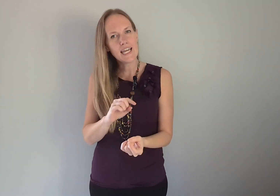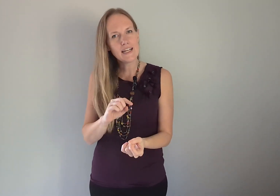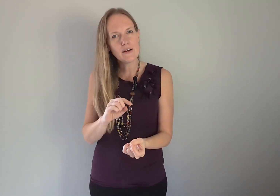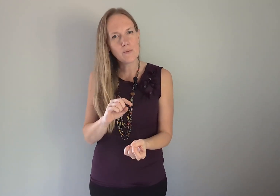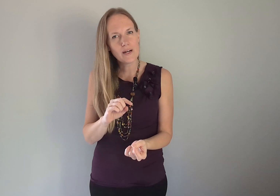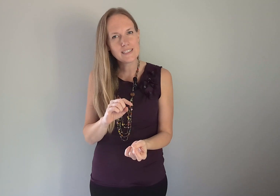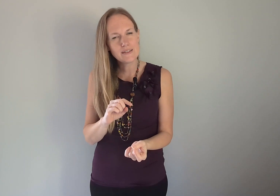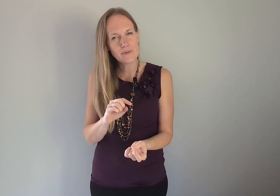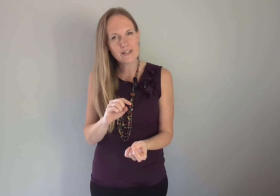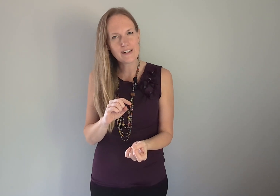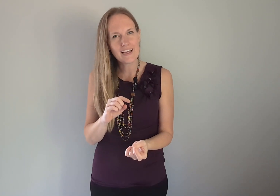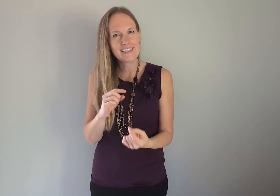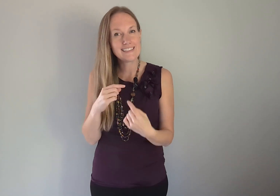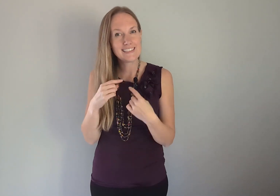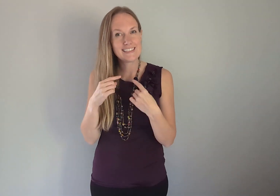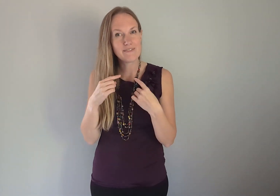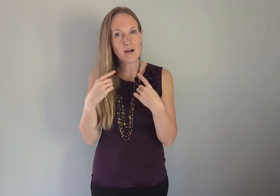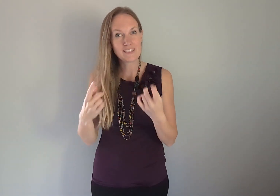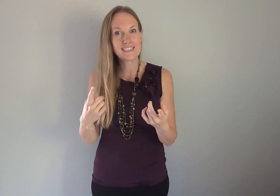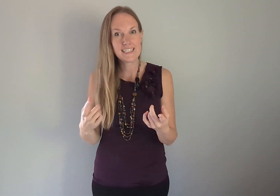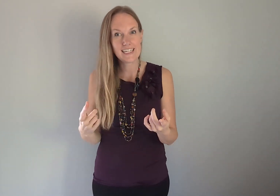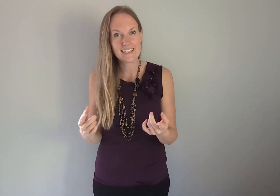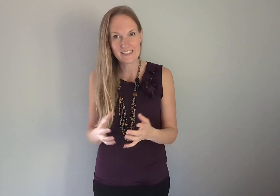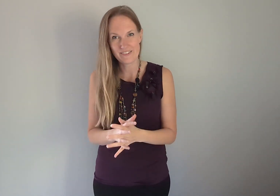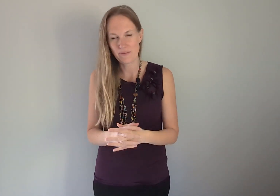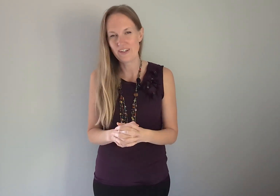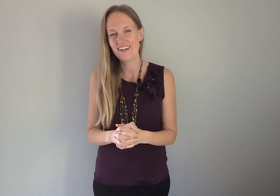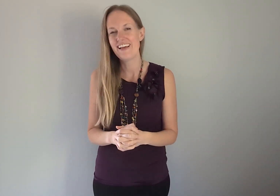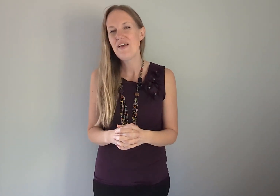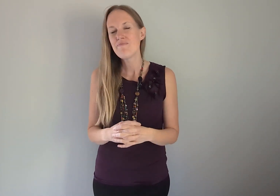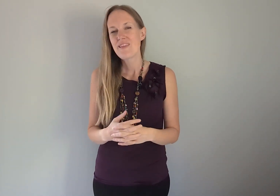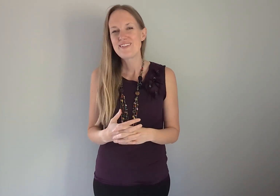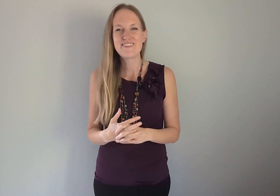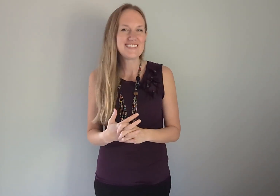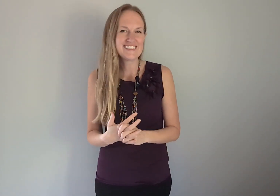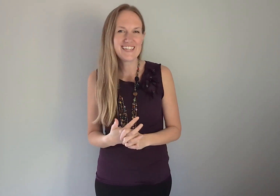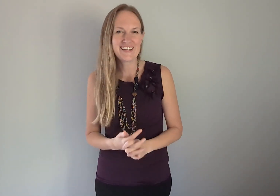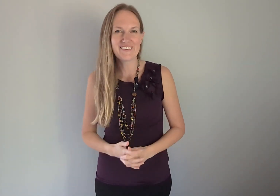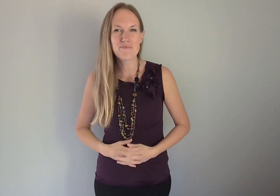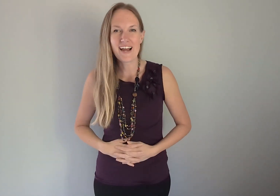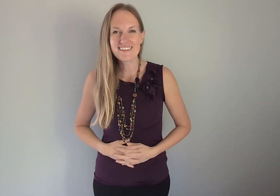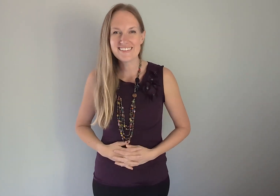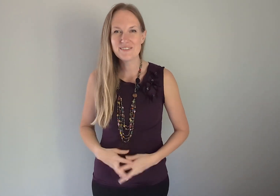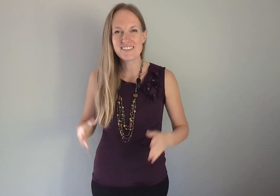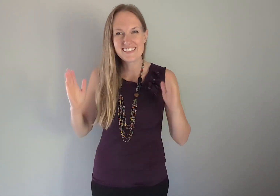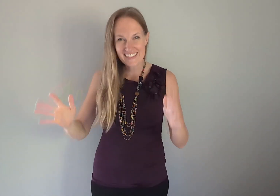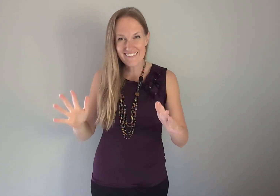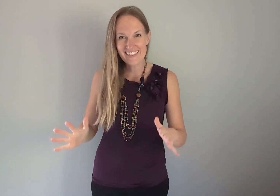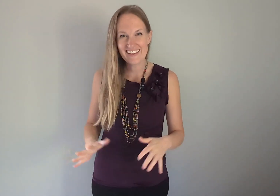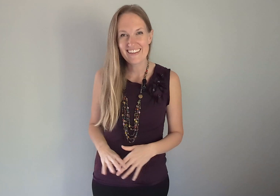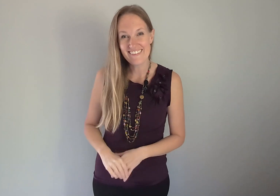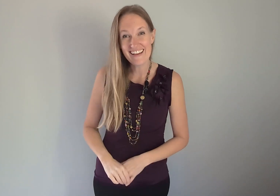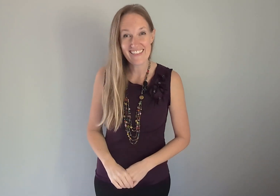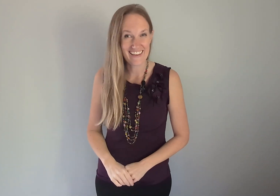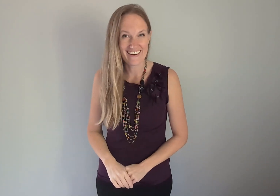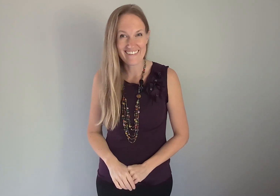sign one word and while we're singing a different word. So it does take a little practice, but stick with it, you'll get there,